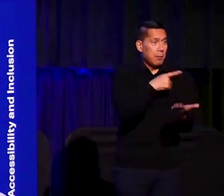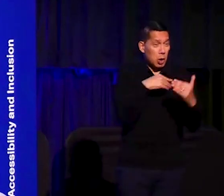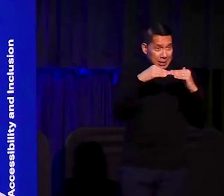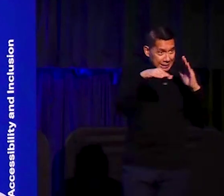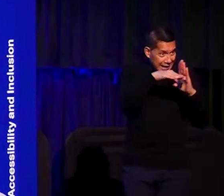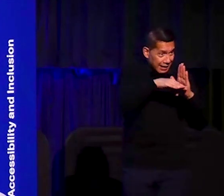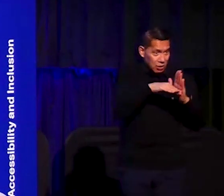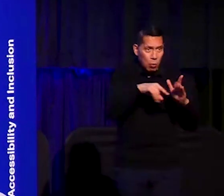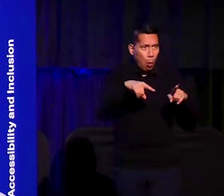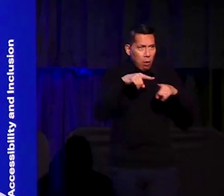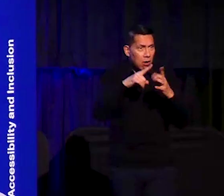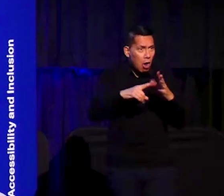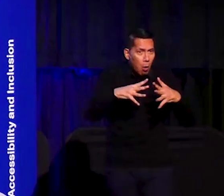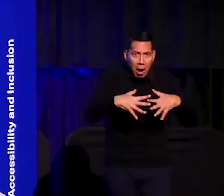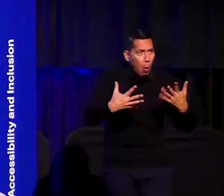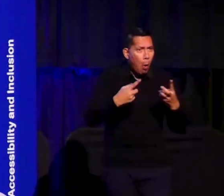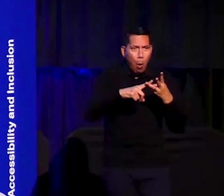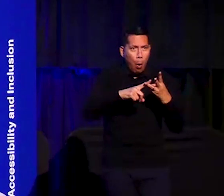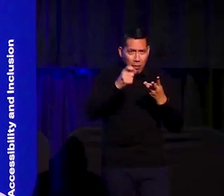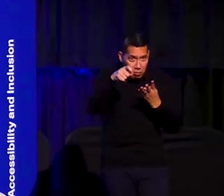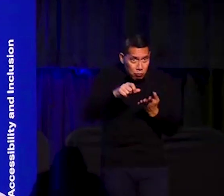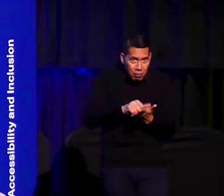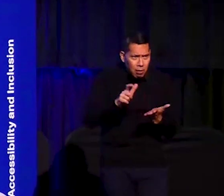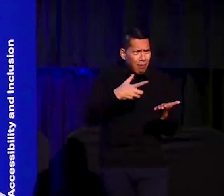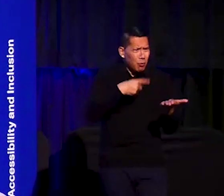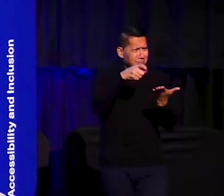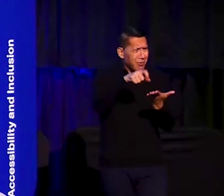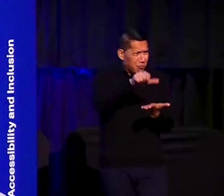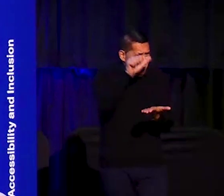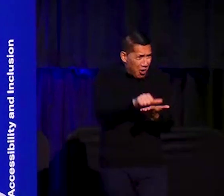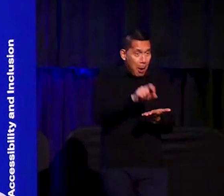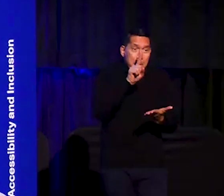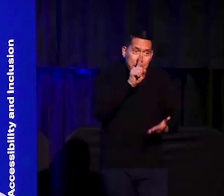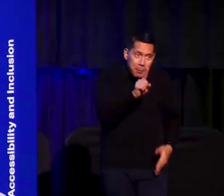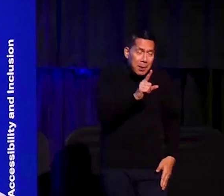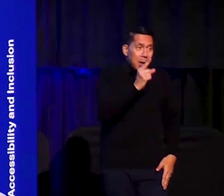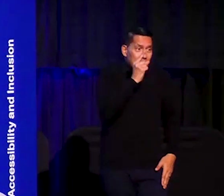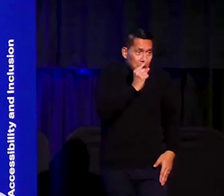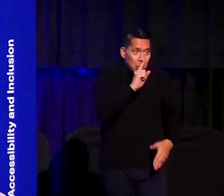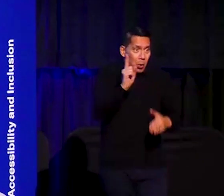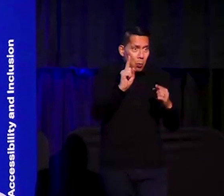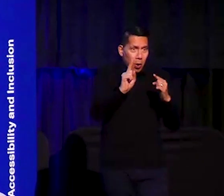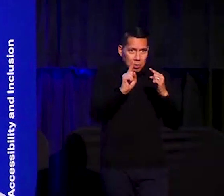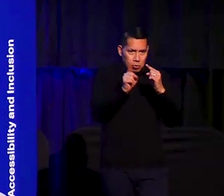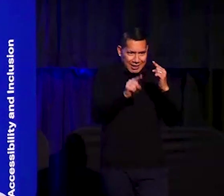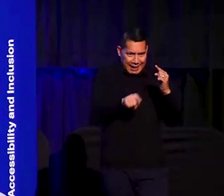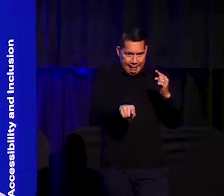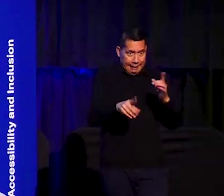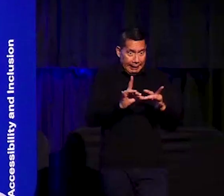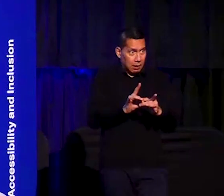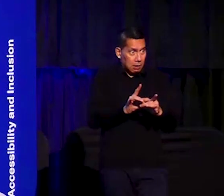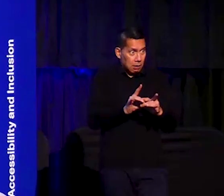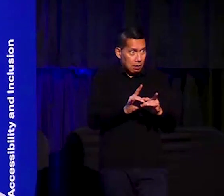a compliance problem or a have you done the right thing? Of course you've done the right thing. It's possible to reach that link. Is